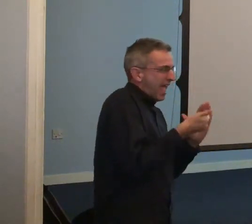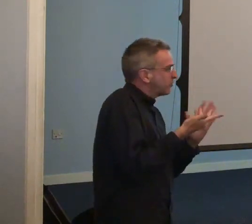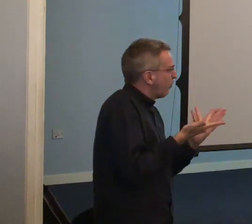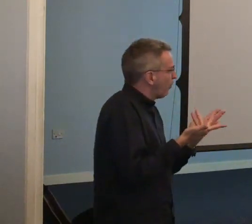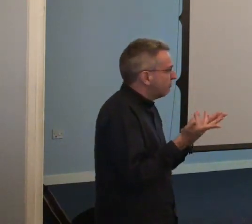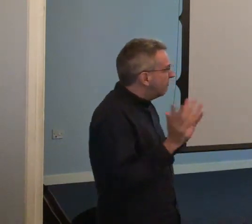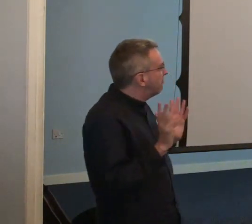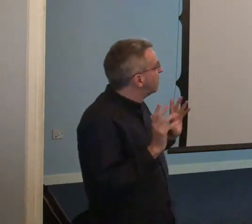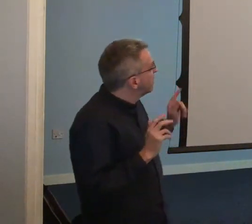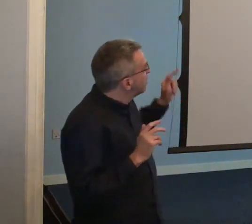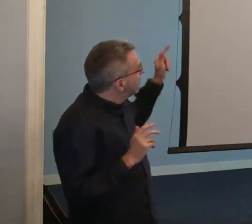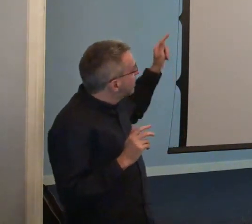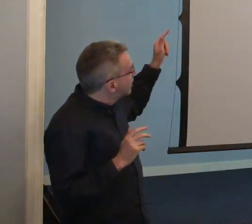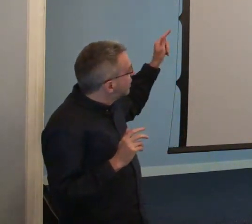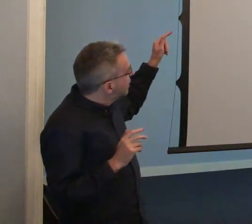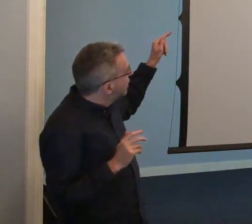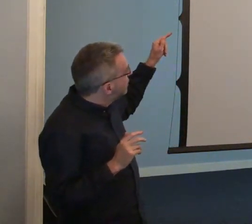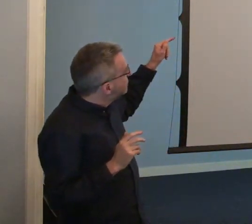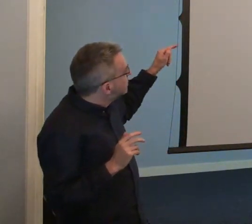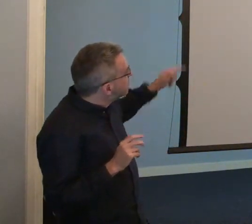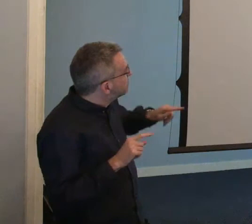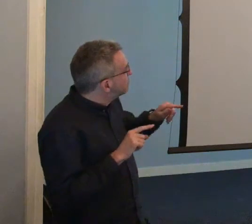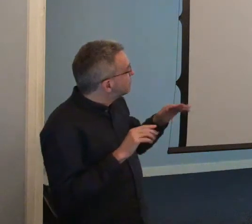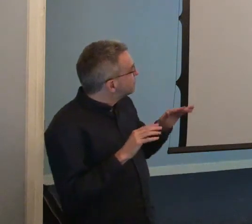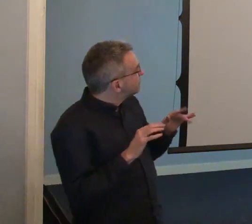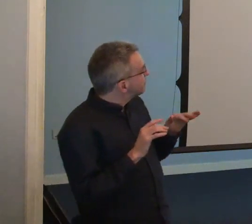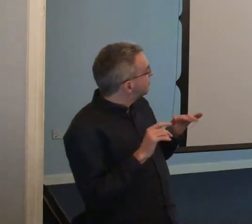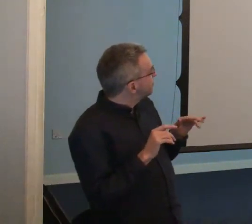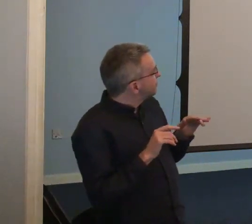you'll be able to think of more. These are some of the more prominent ones.